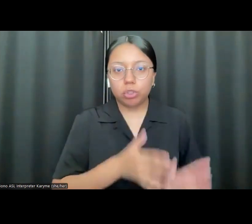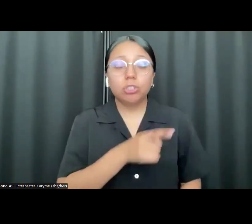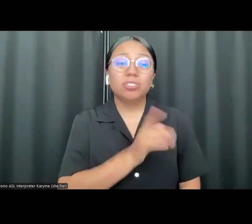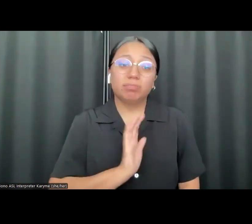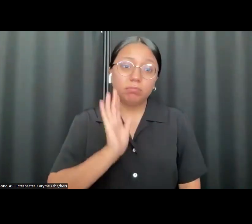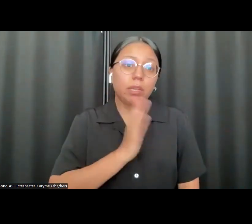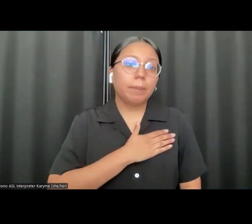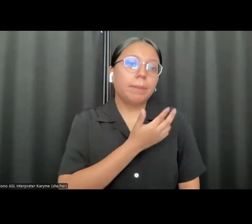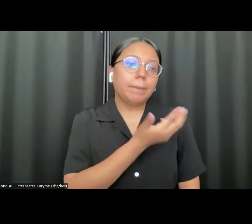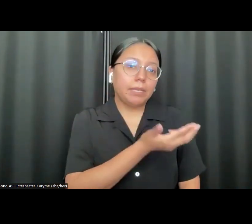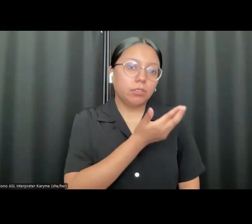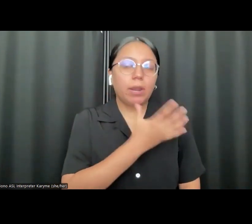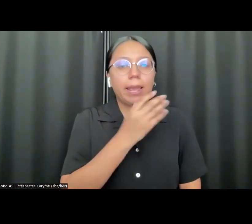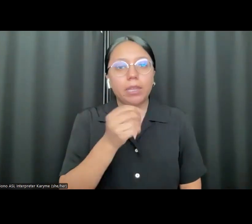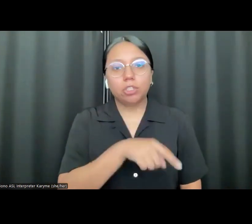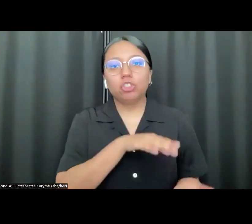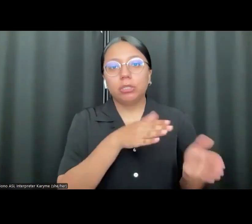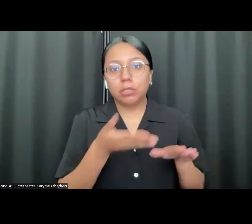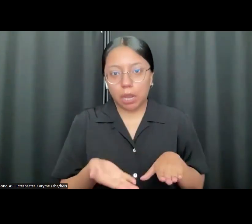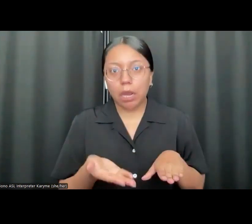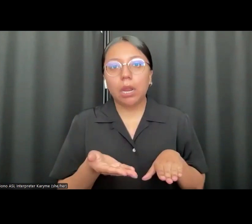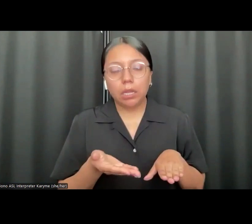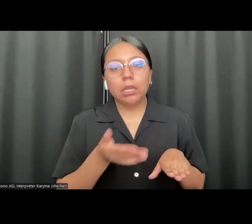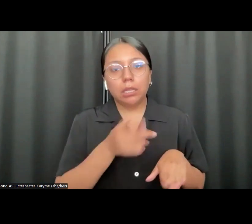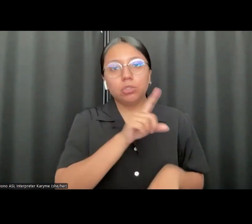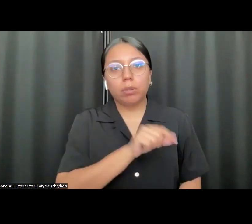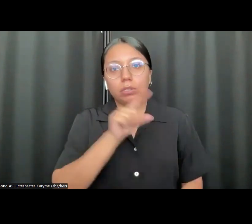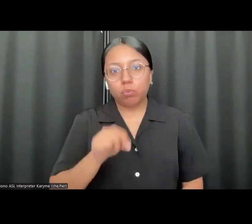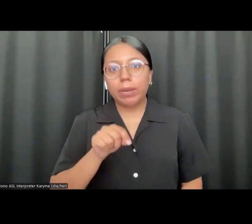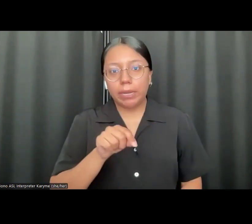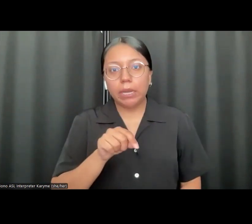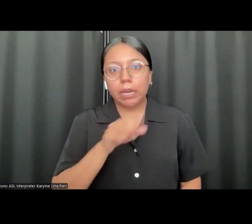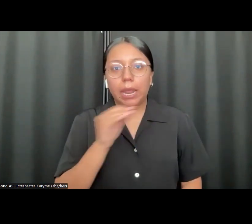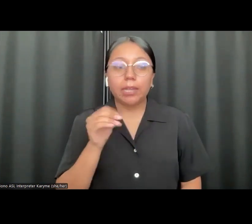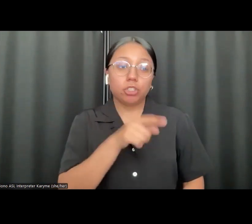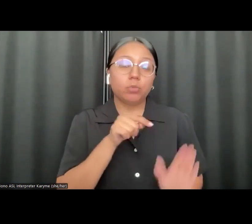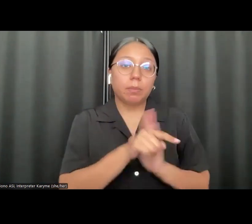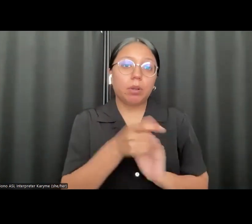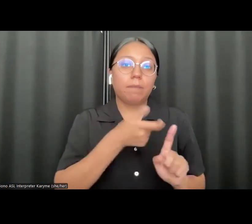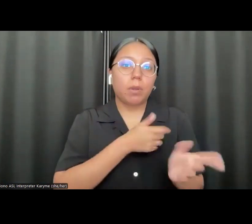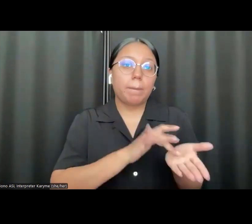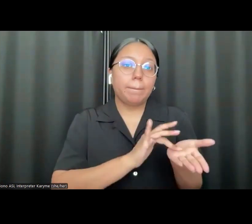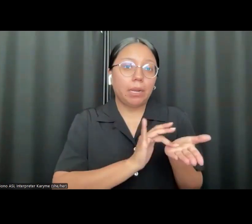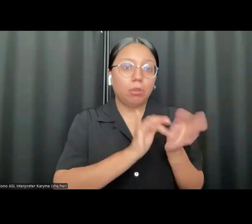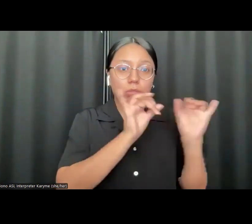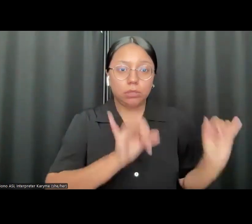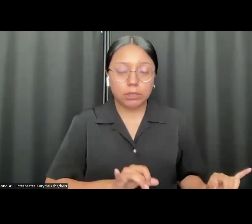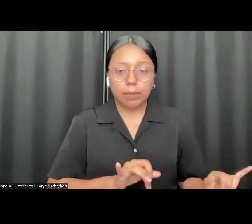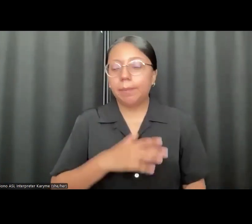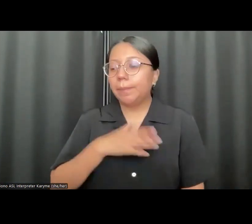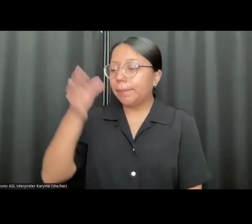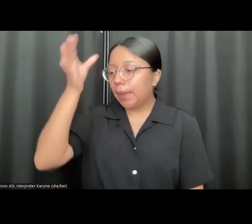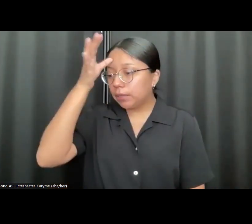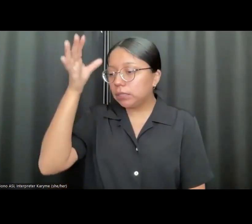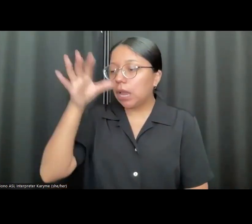2020. Slash was murdered by the medical industrial complex. My dad died. My disabled on day disabled